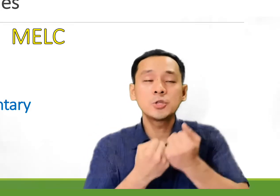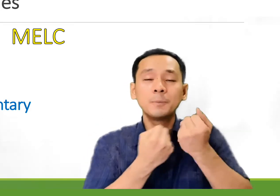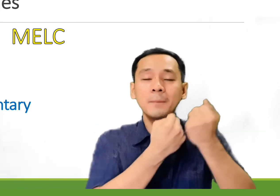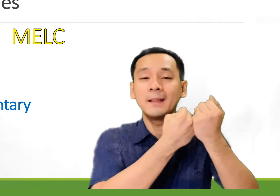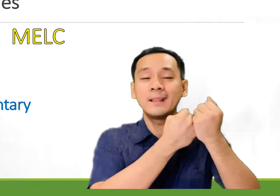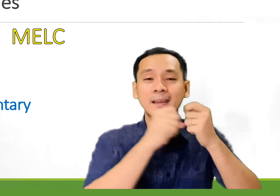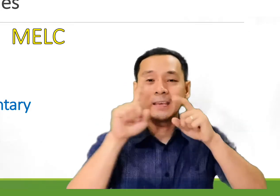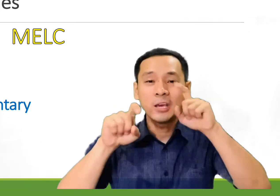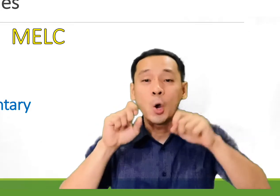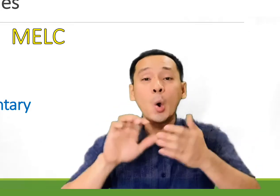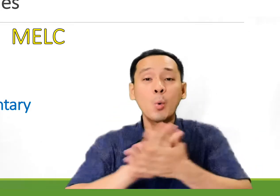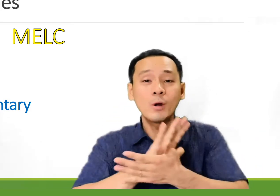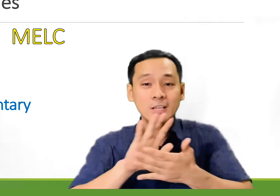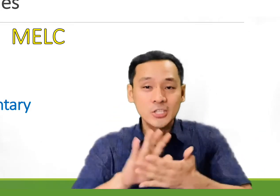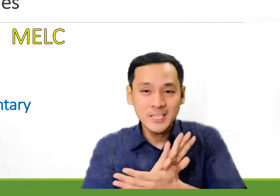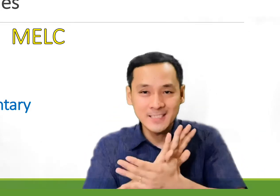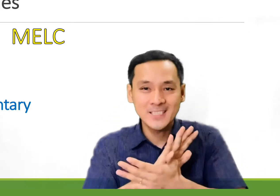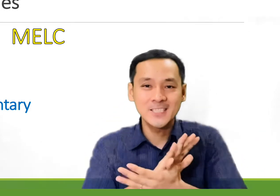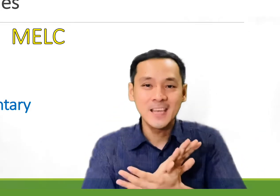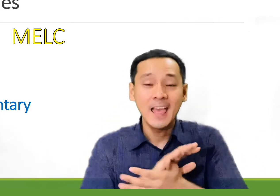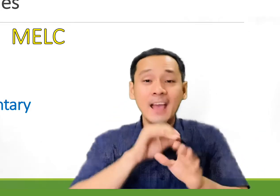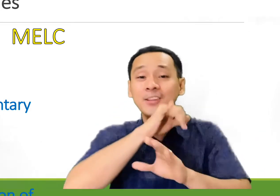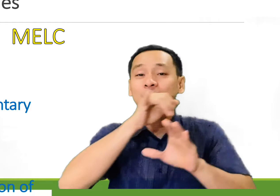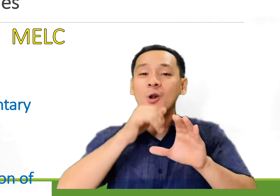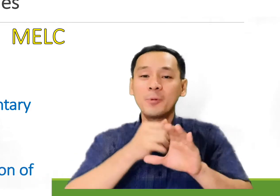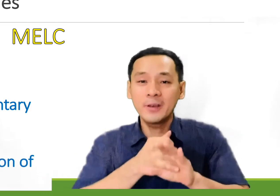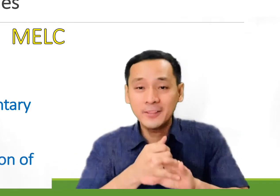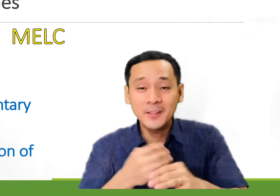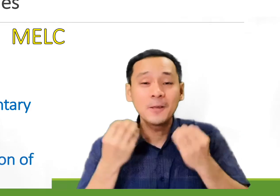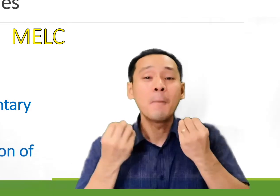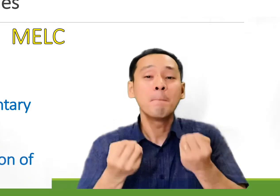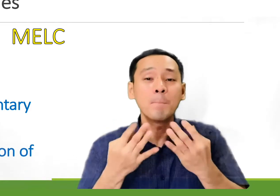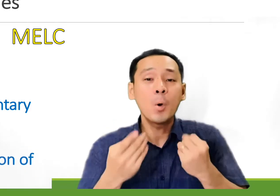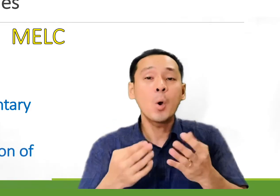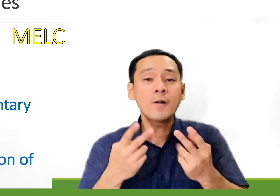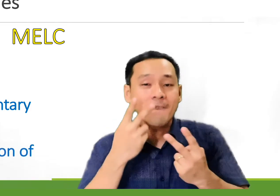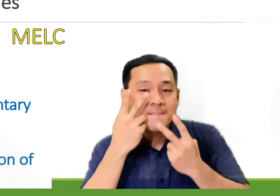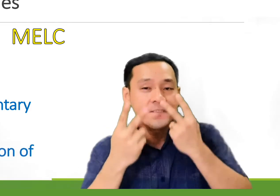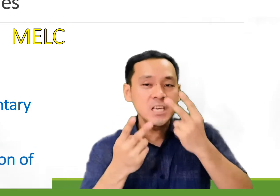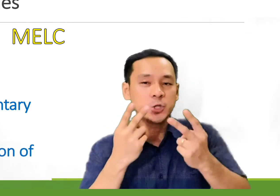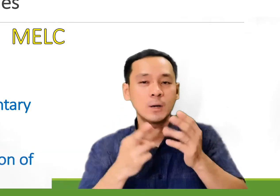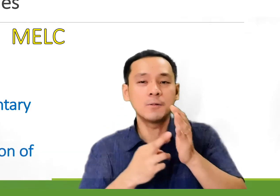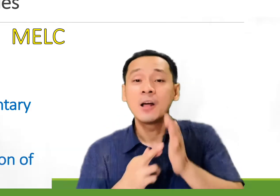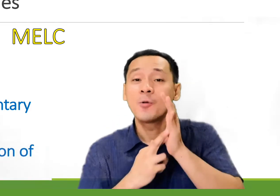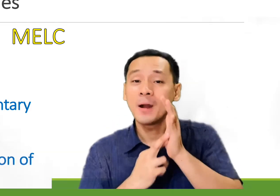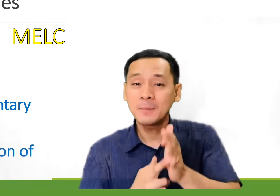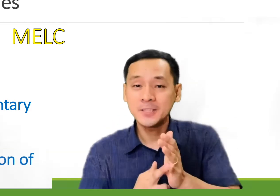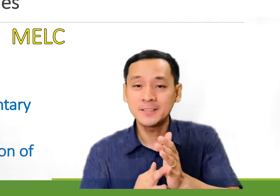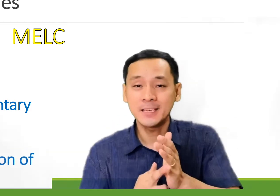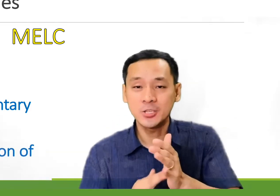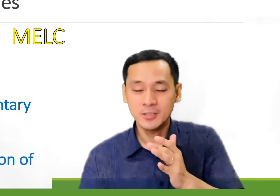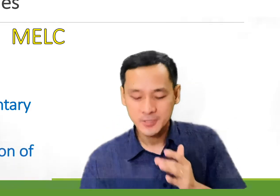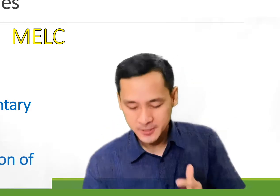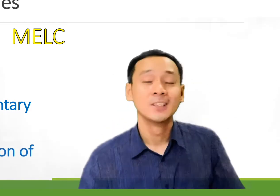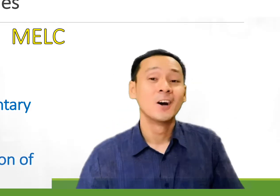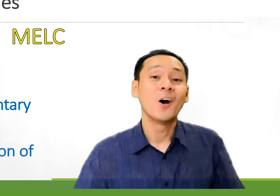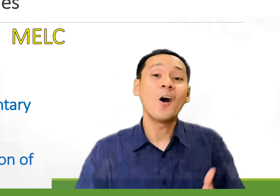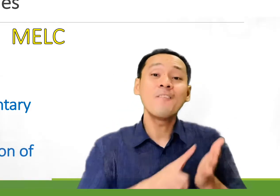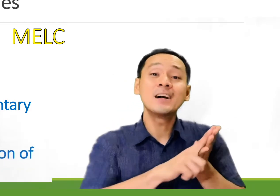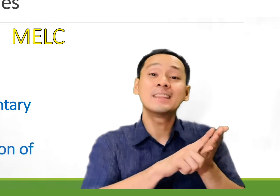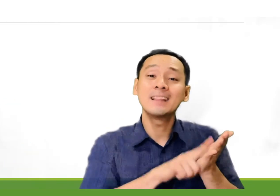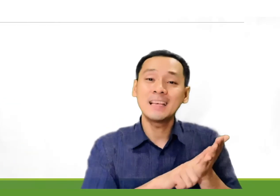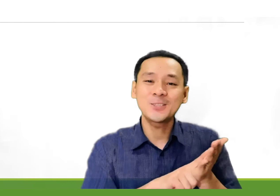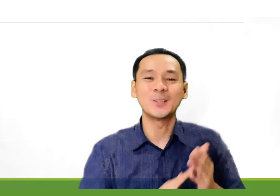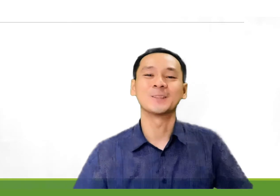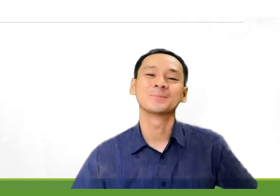colored supplementary worksheets and incorporated more visual representations